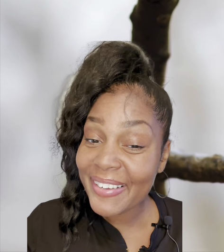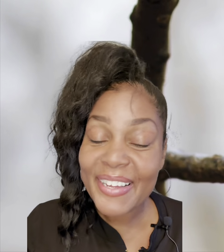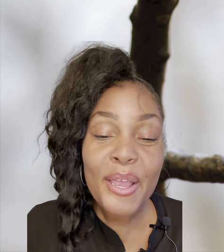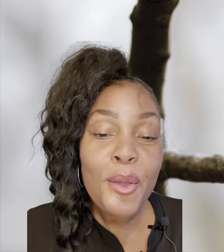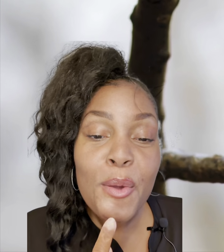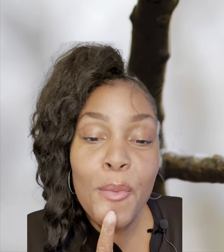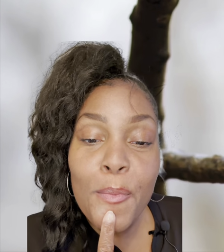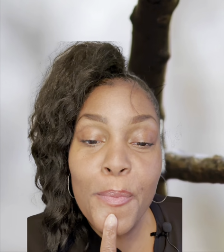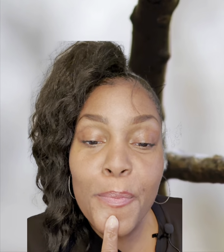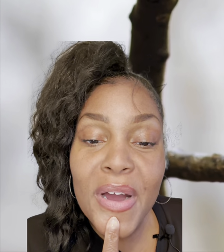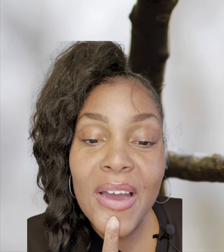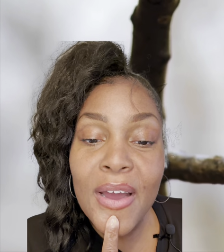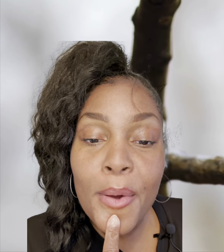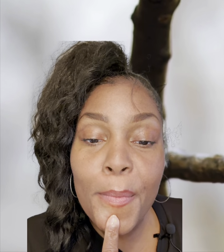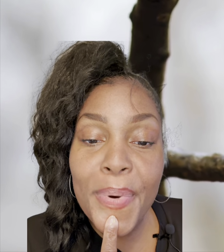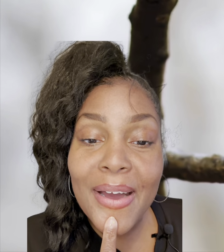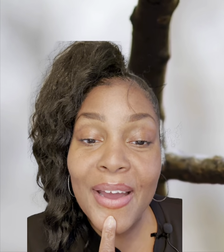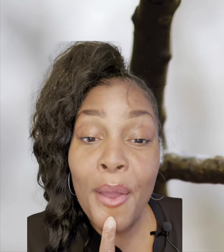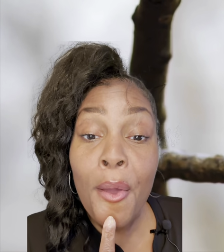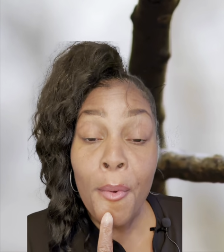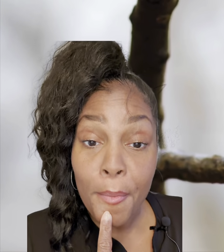Bird!